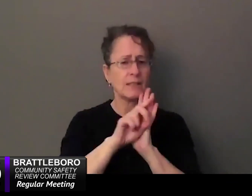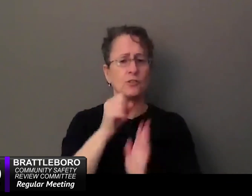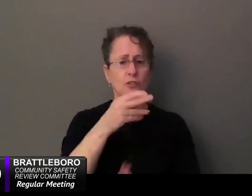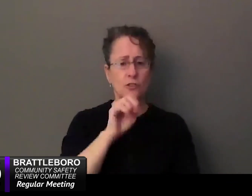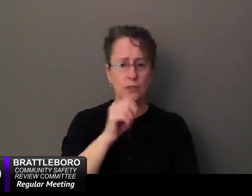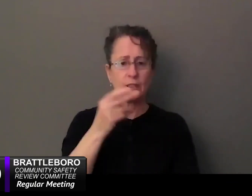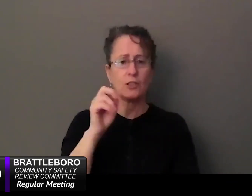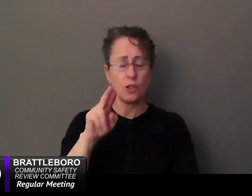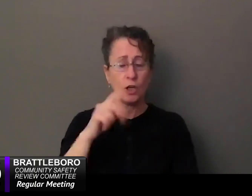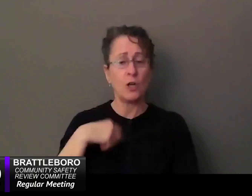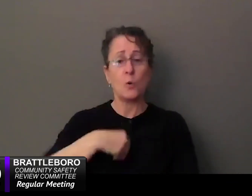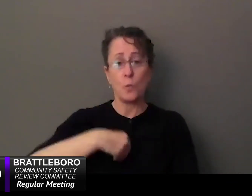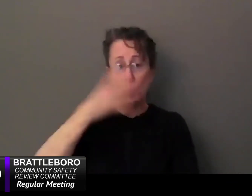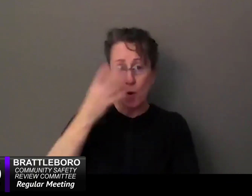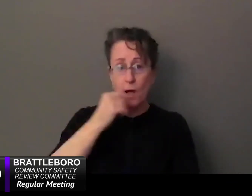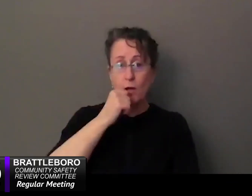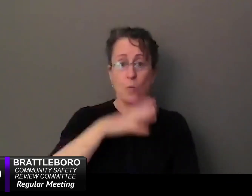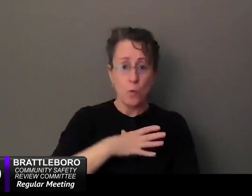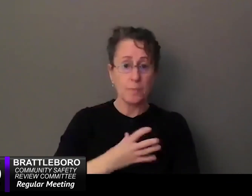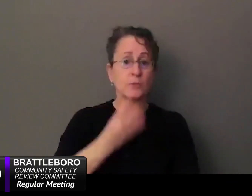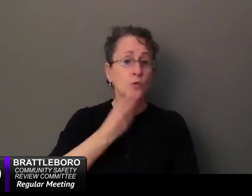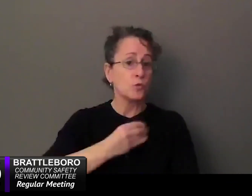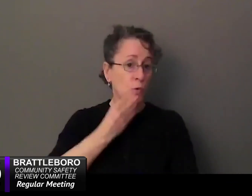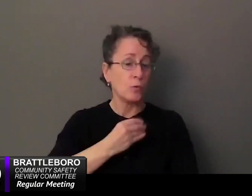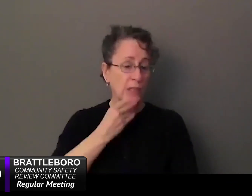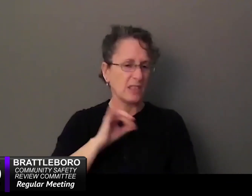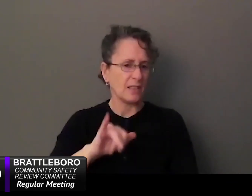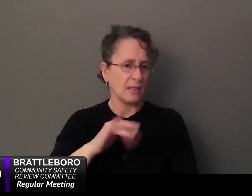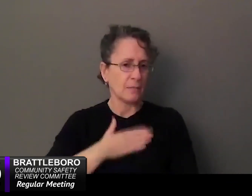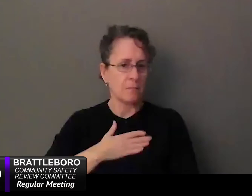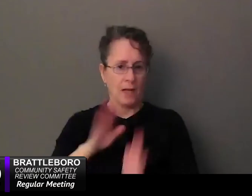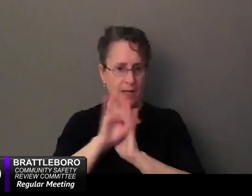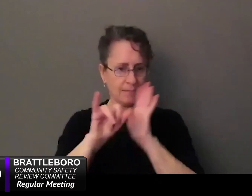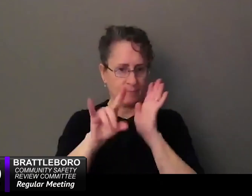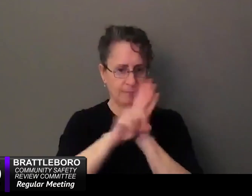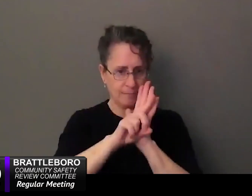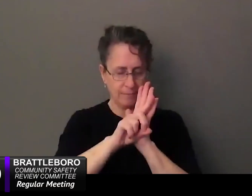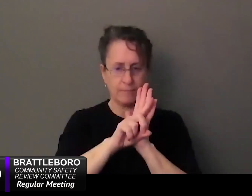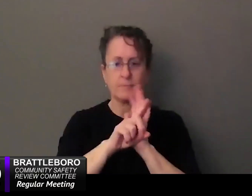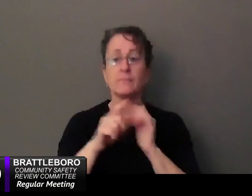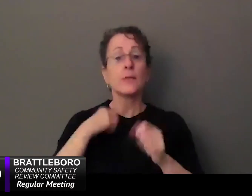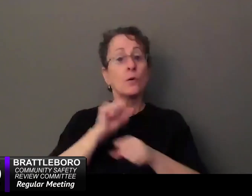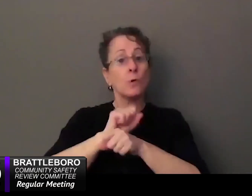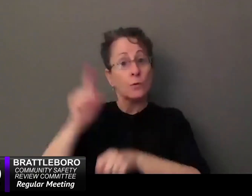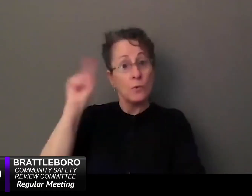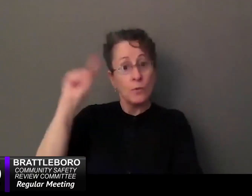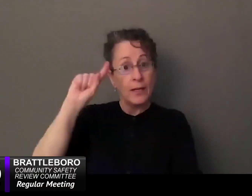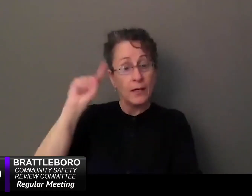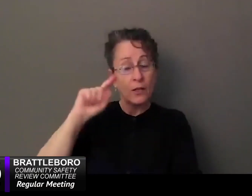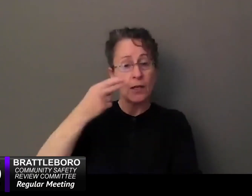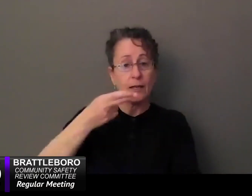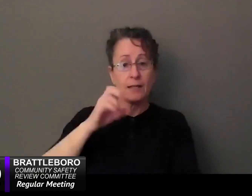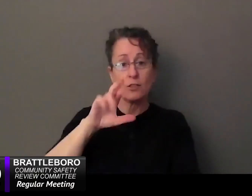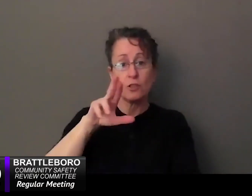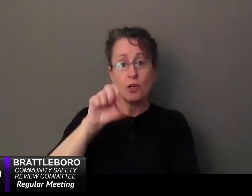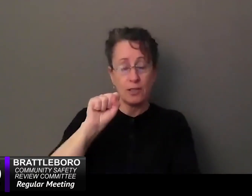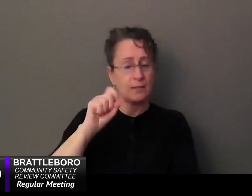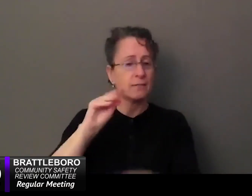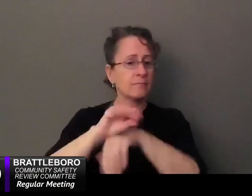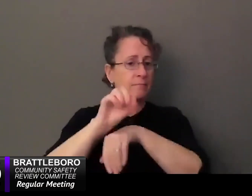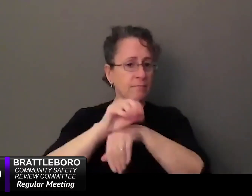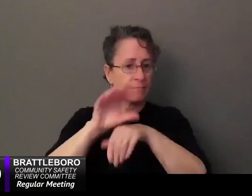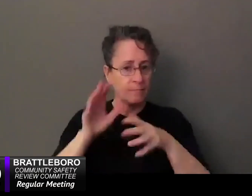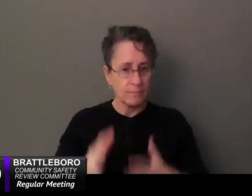white woman and Jewish as well. I work at HCRS as a clinician. I work